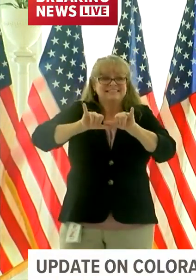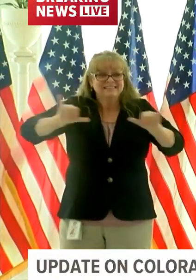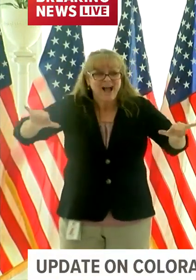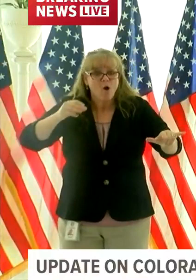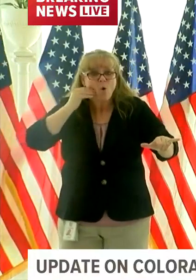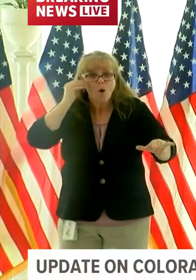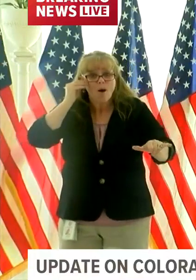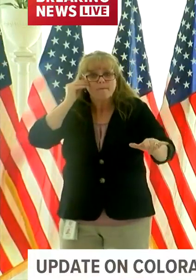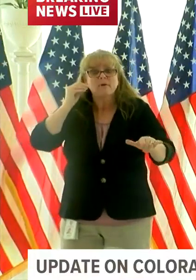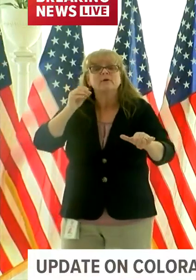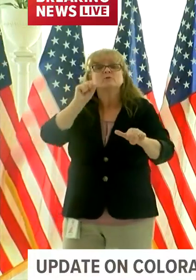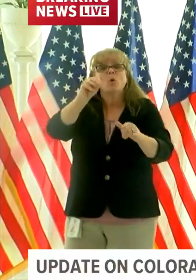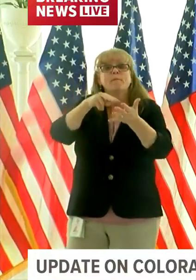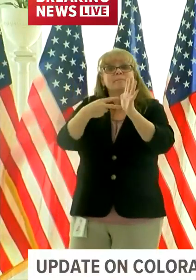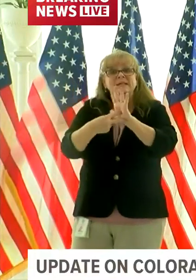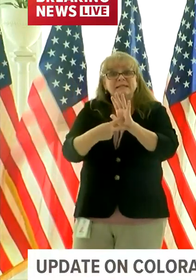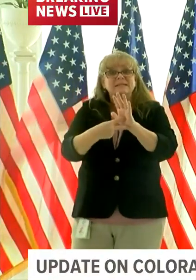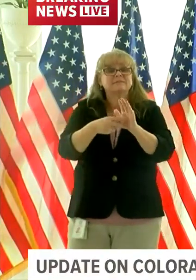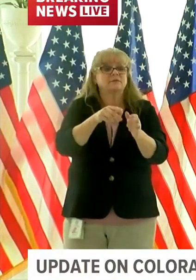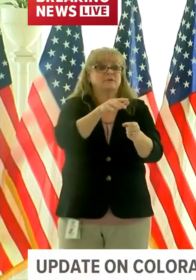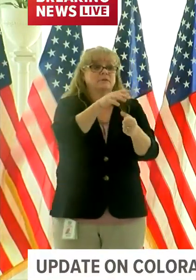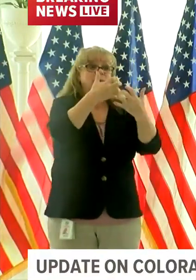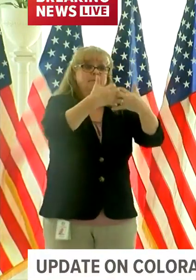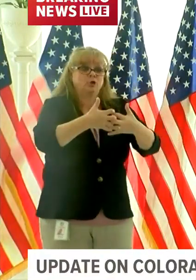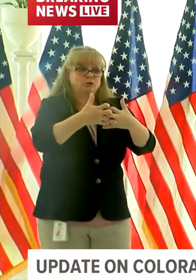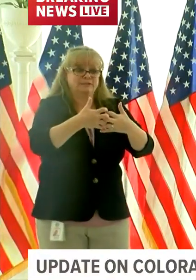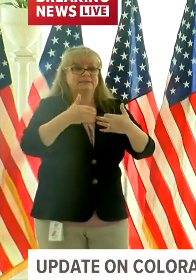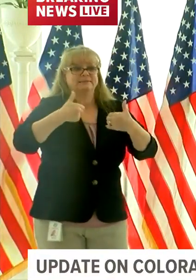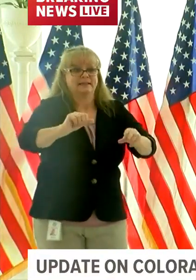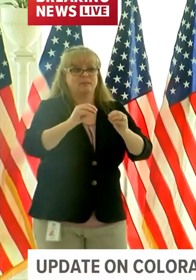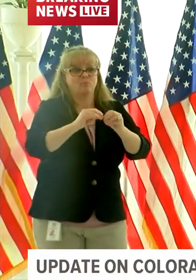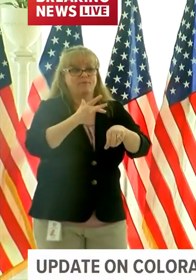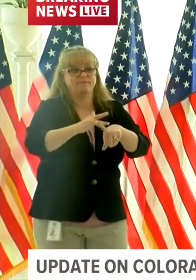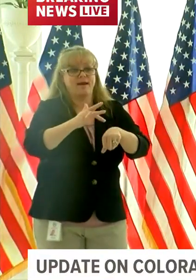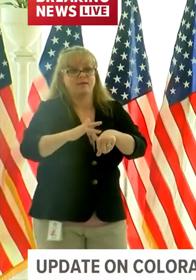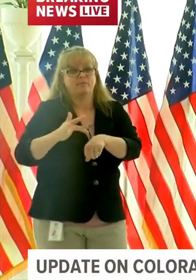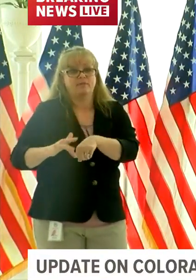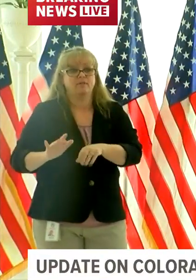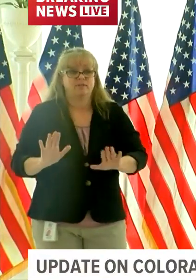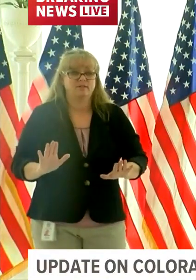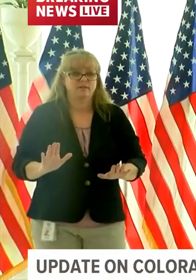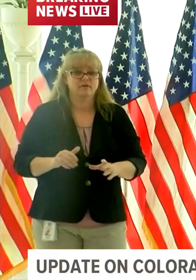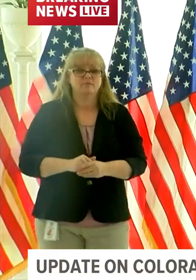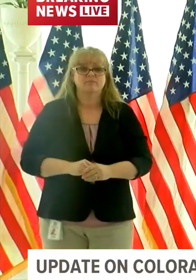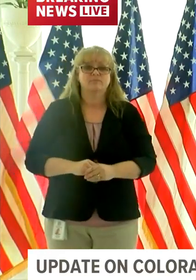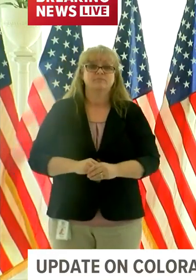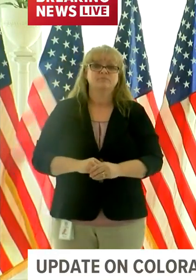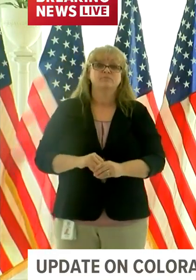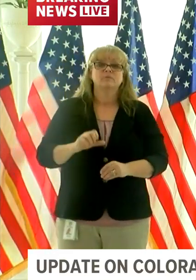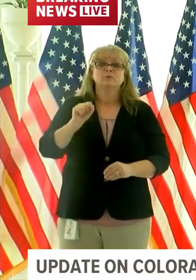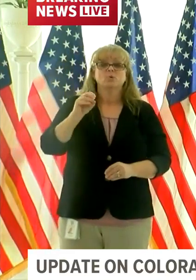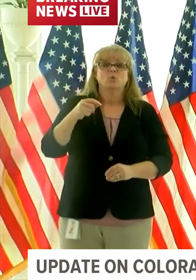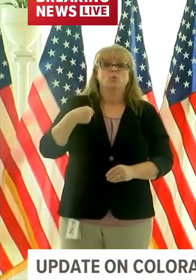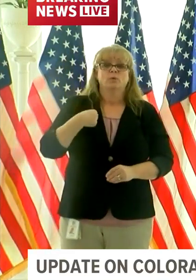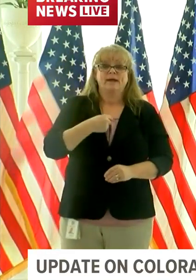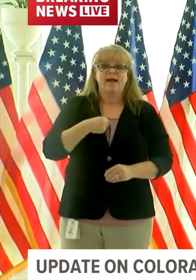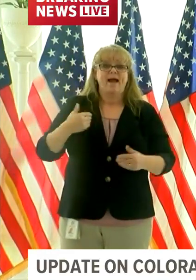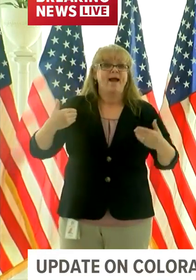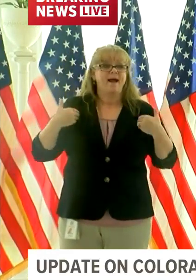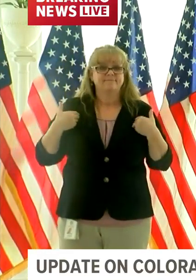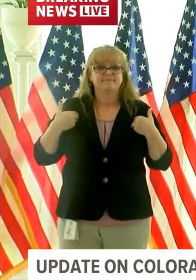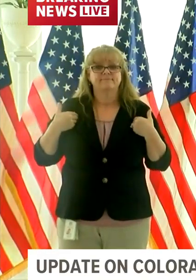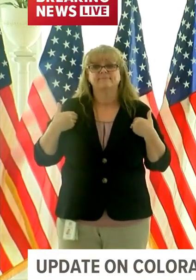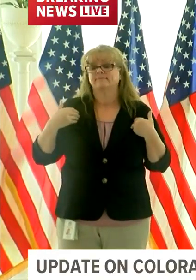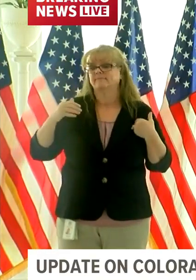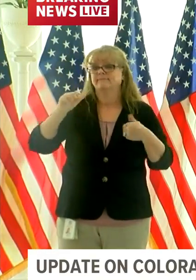that will be enough. And we have all of our work in place around additional supplies that we need to save the lives of